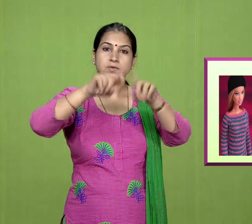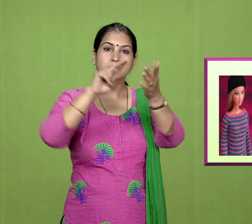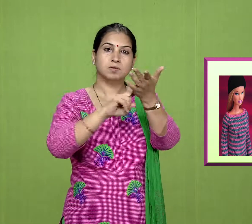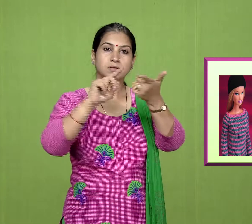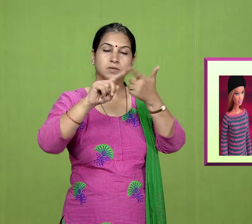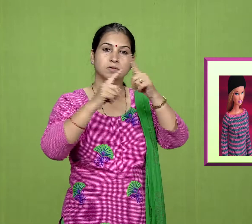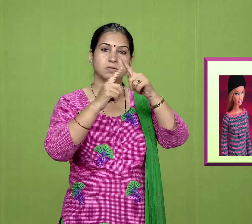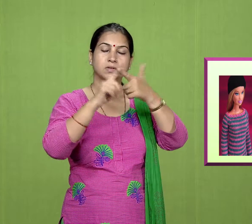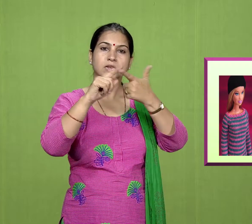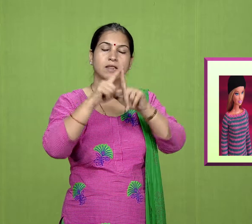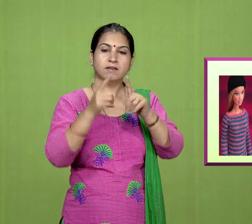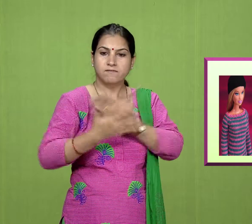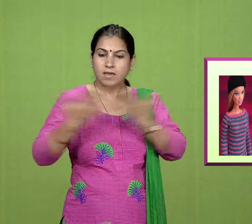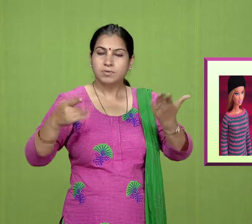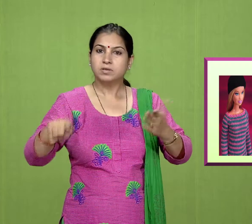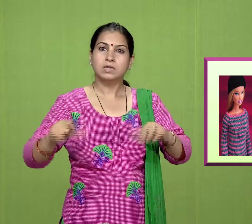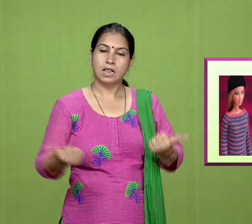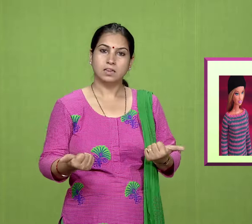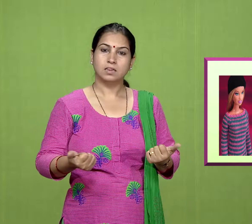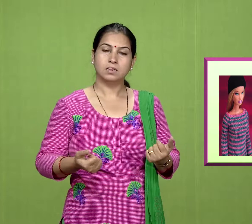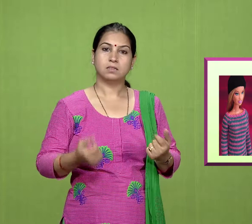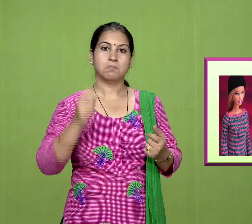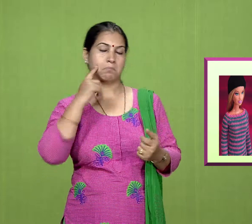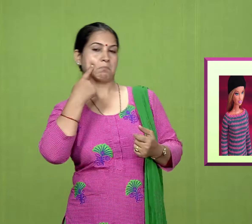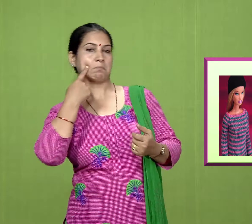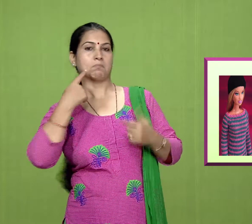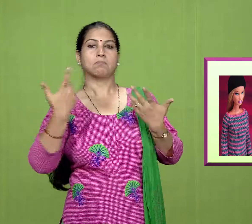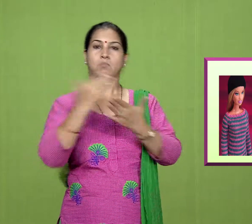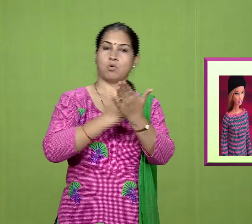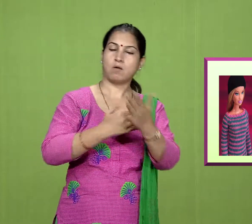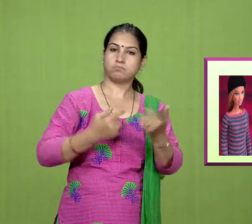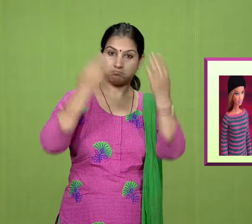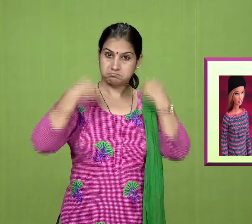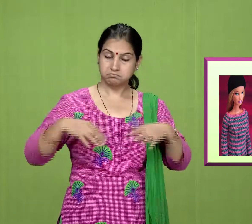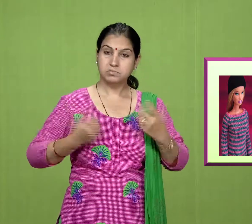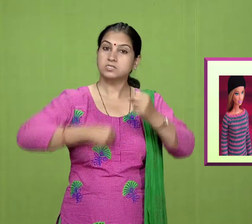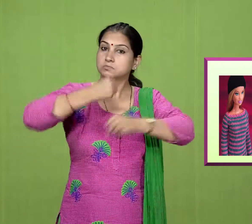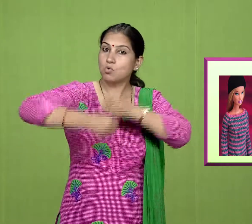make casual wears, party wears, sports wear,